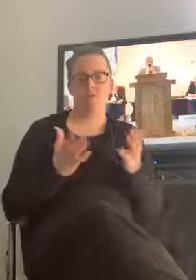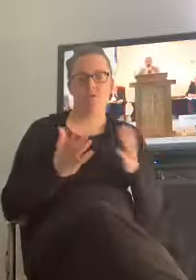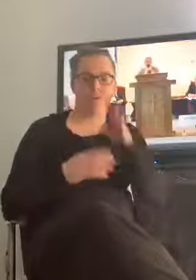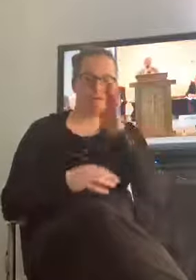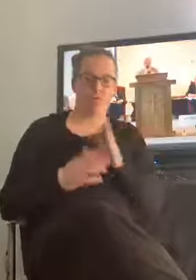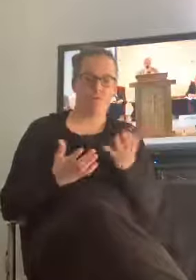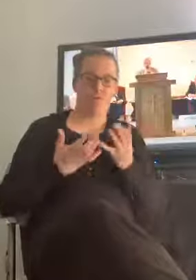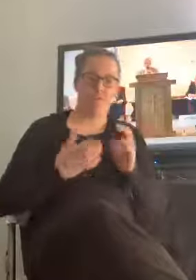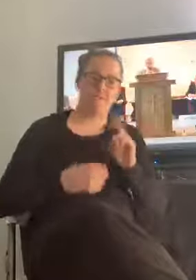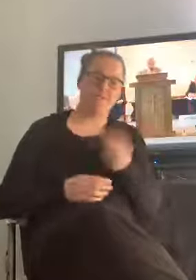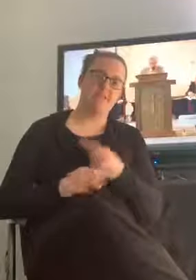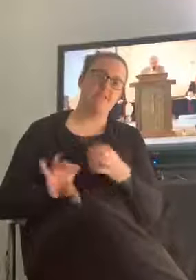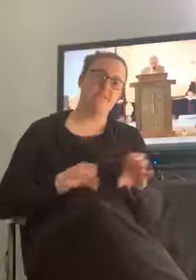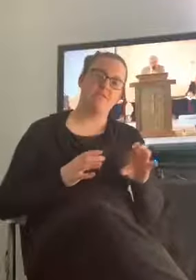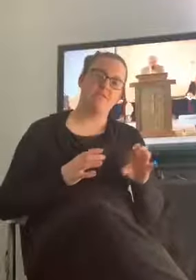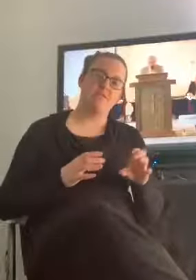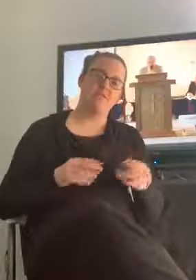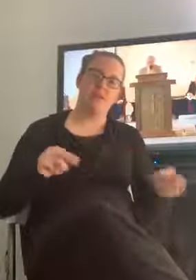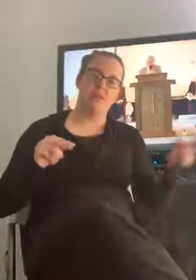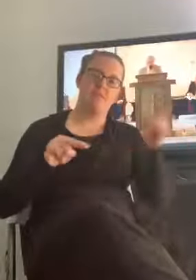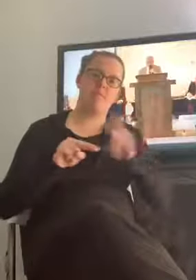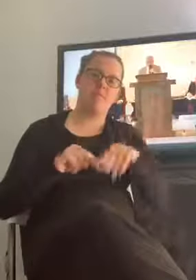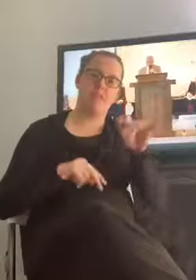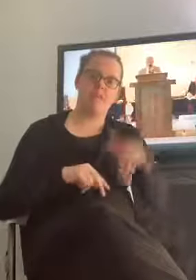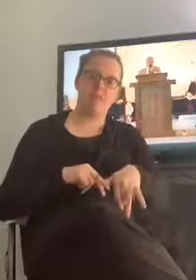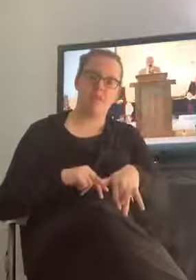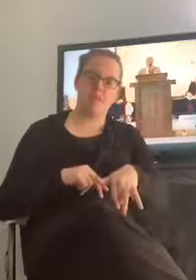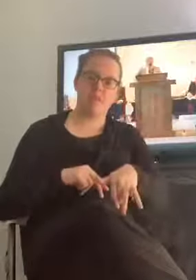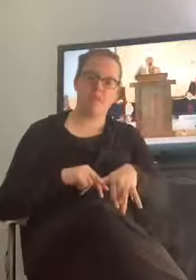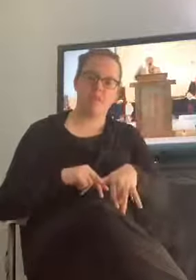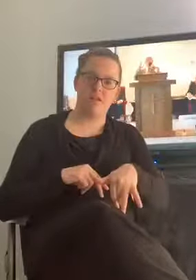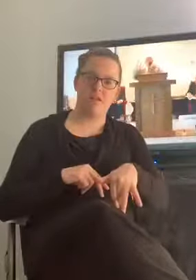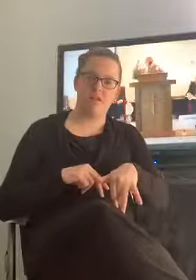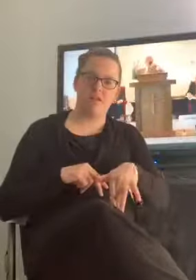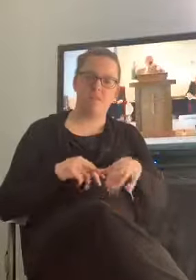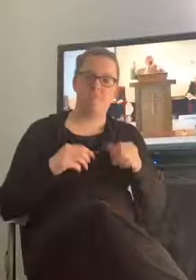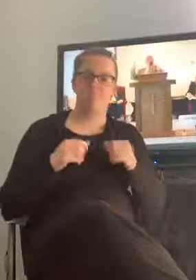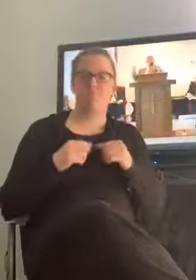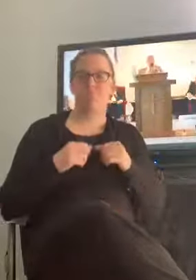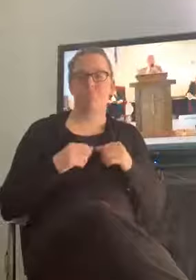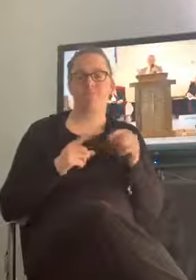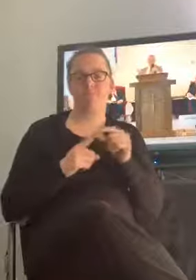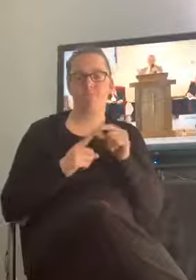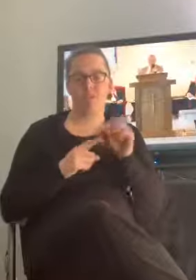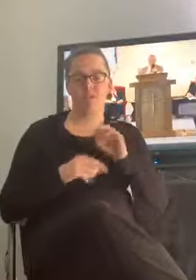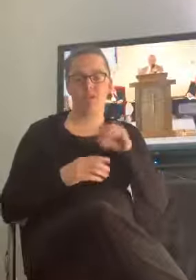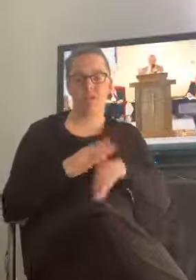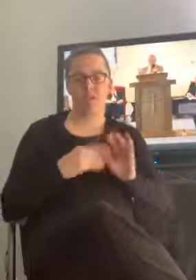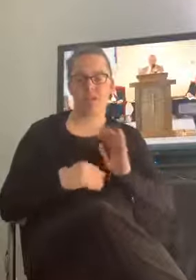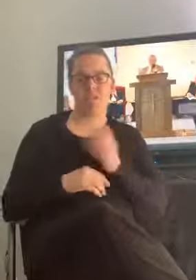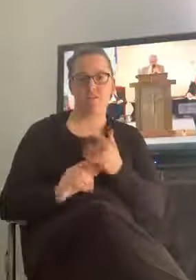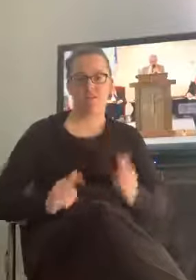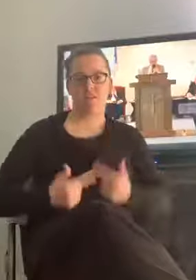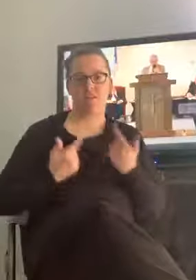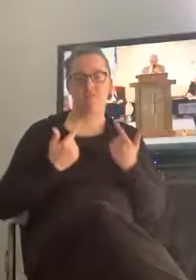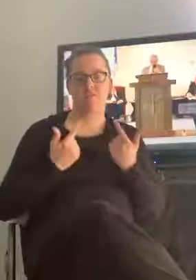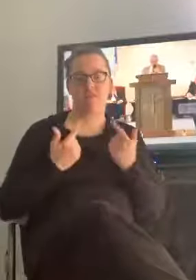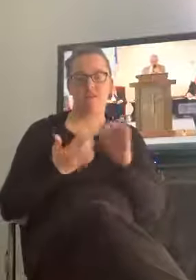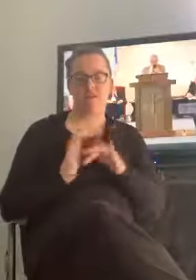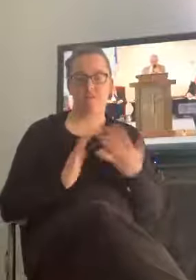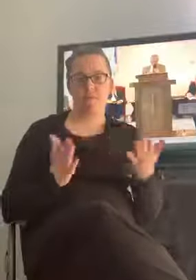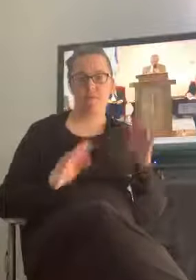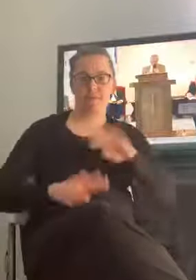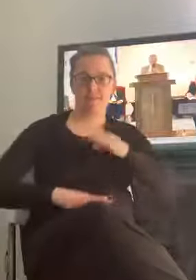and we apply that word to our life, the Word of God is going to be fulfilled in